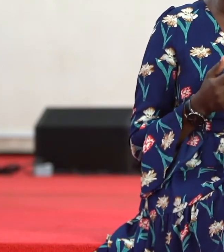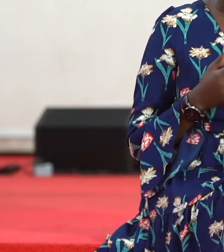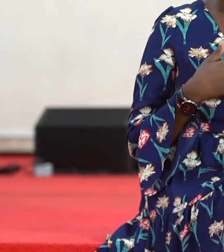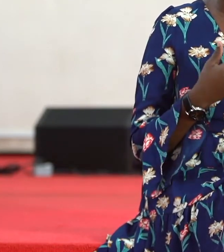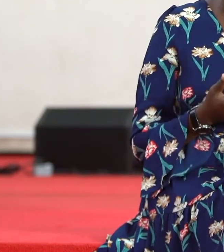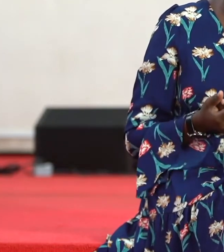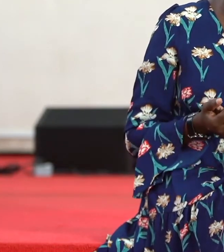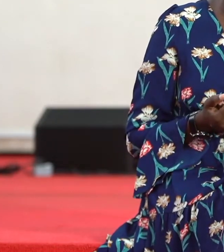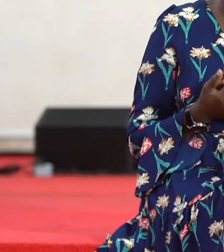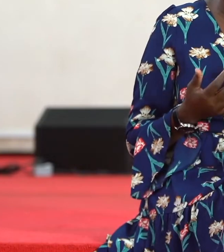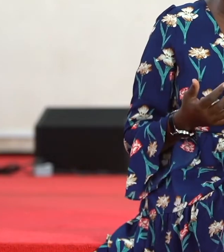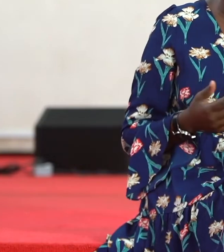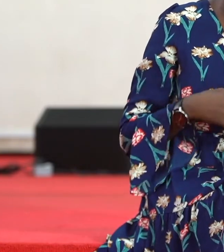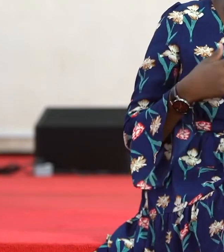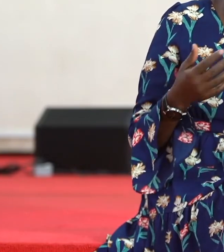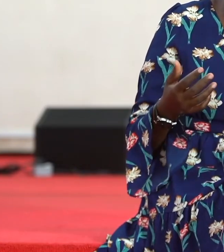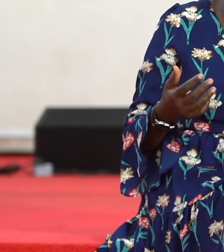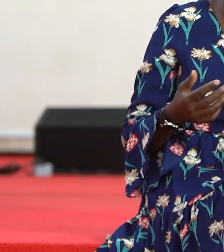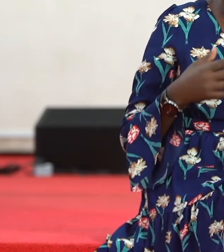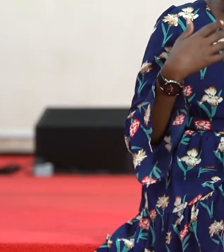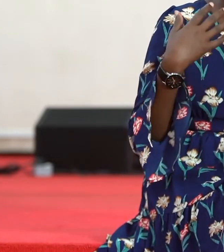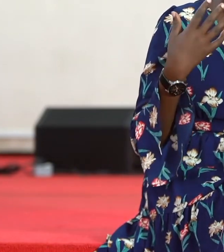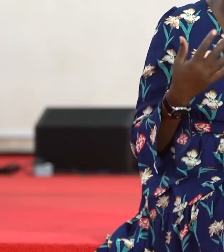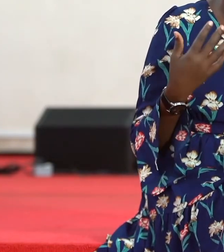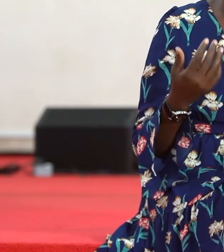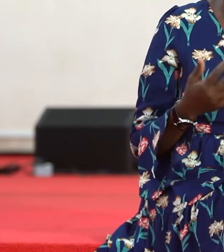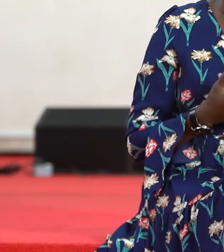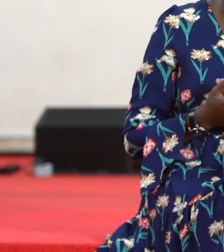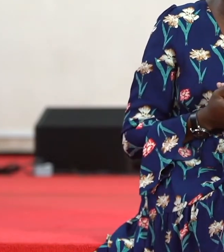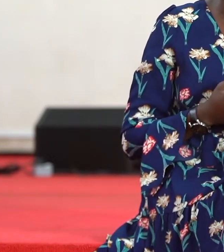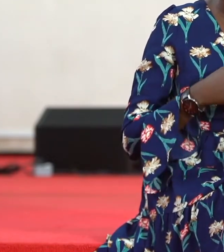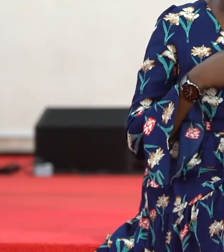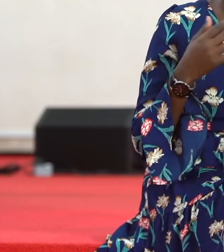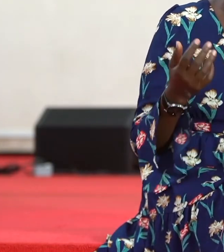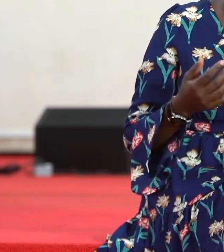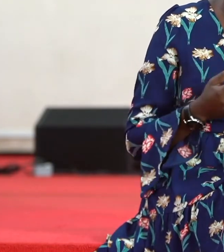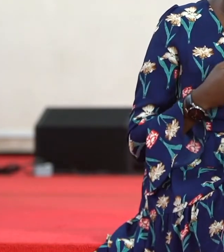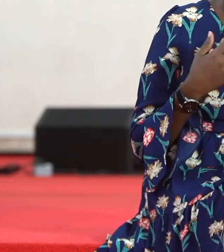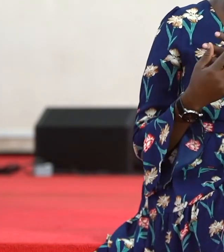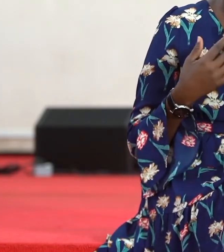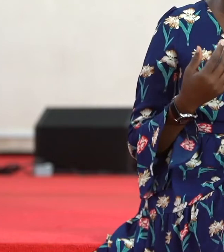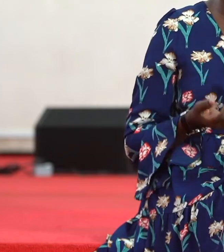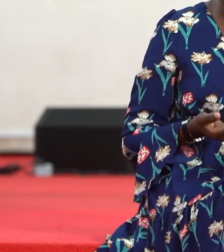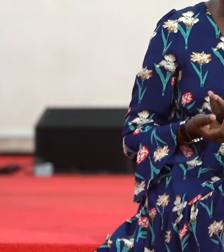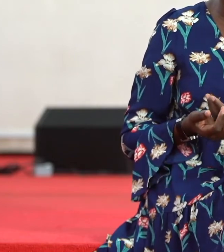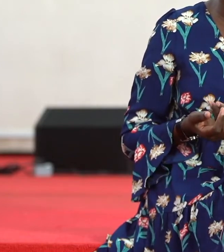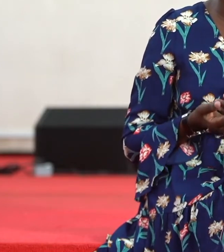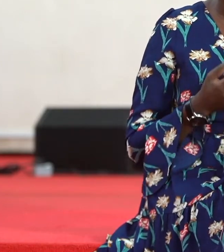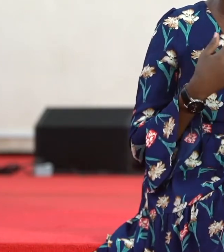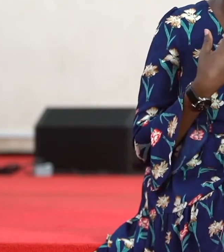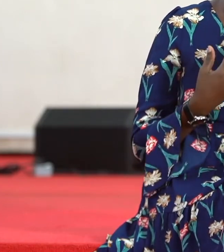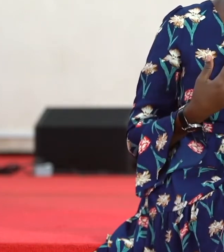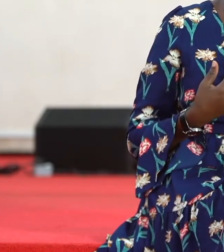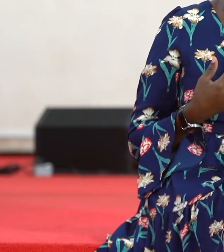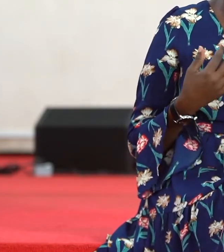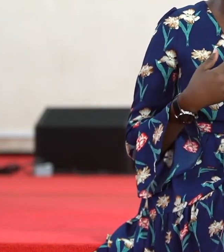coronavirus. We pray for your healing upon their lives. We ask you, Lord, to stretch forth your healing hand and heal them. Also, we pray for our leaders